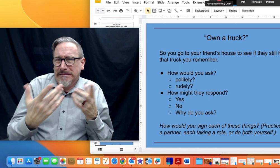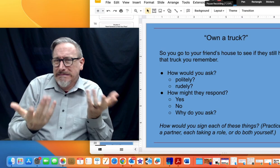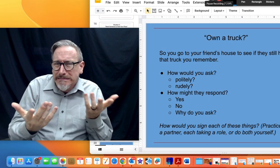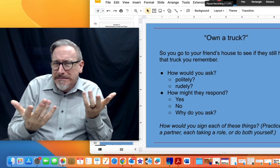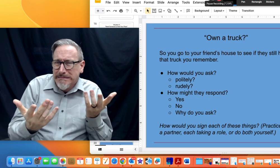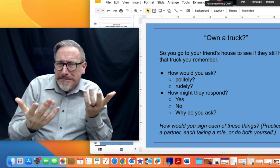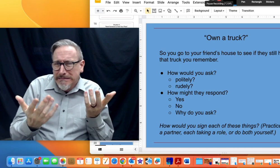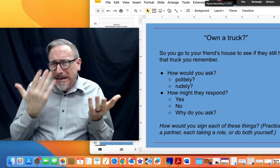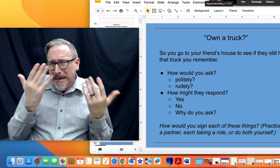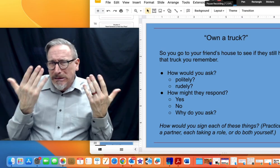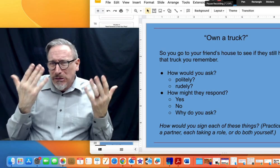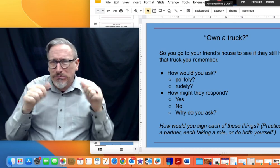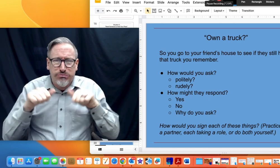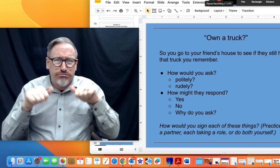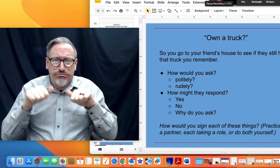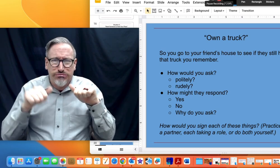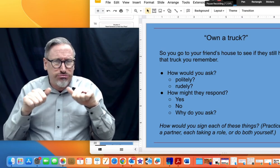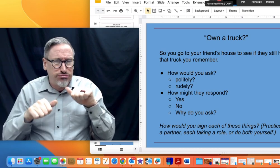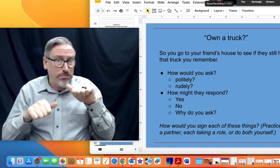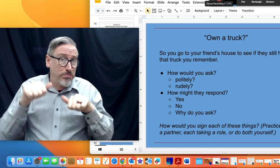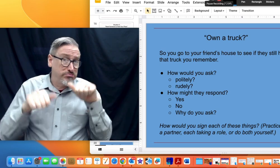When? Uh,